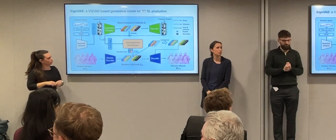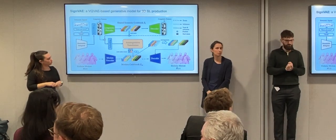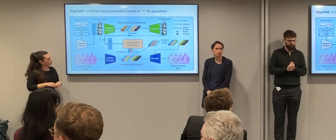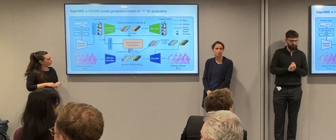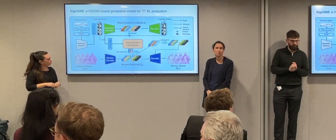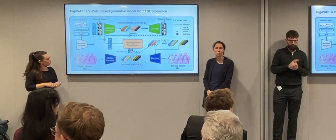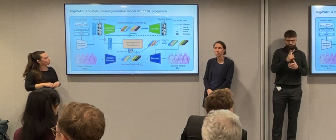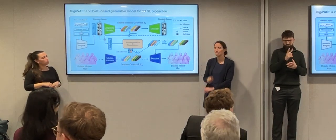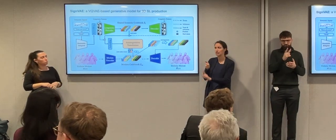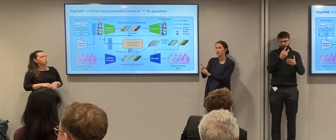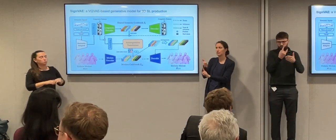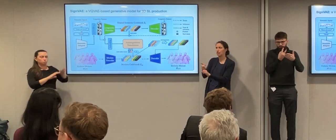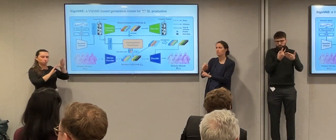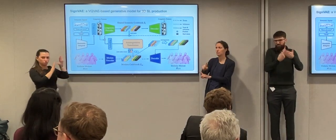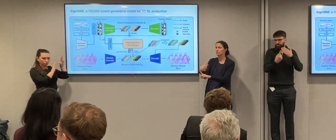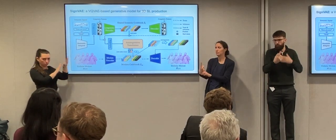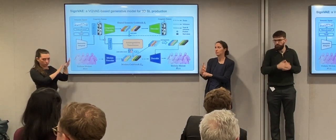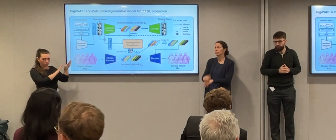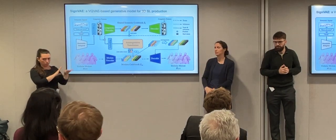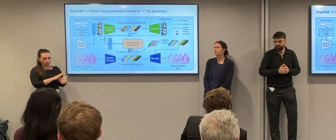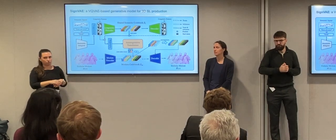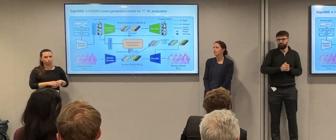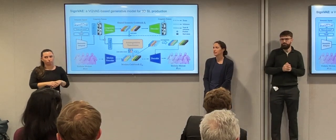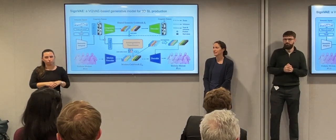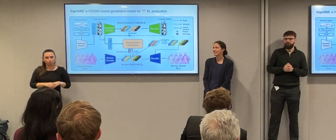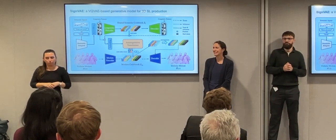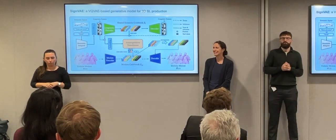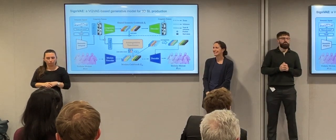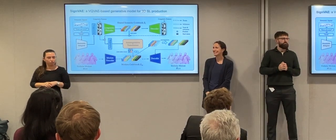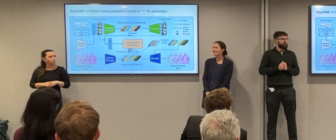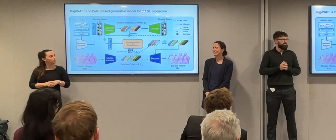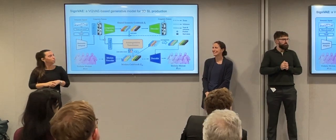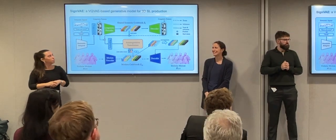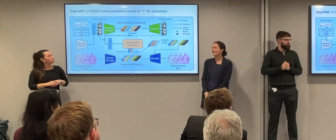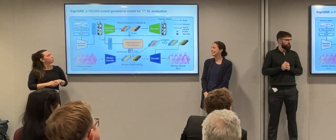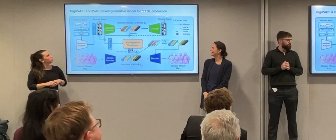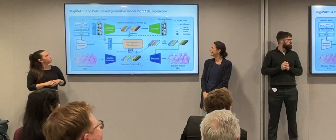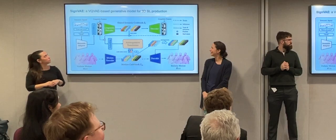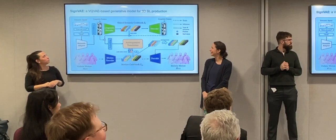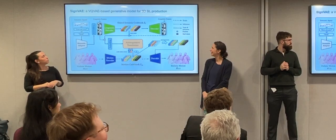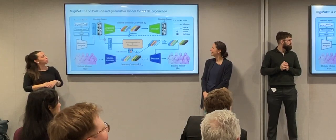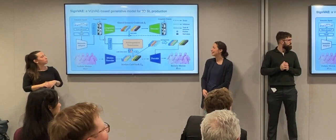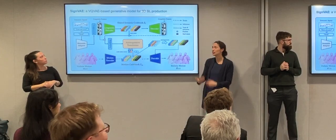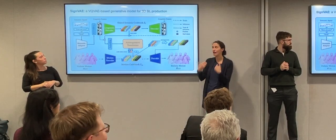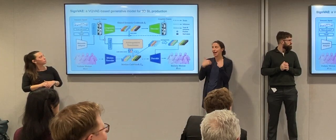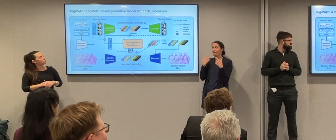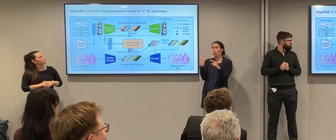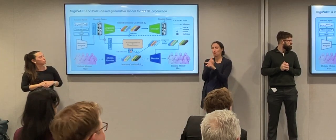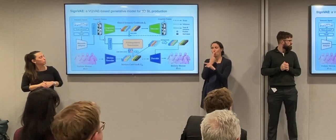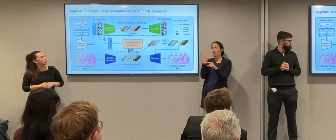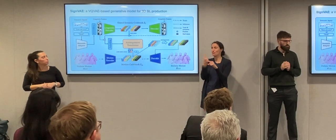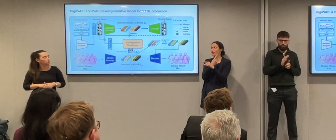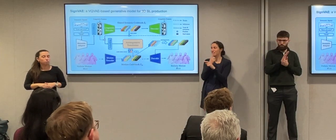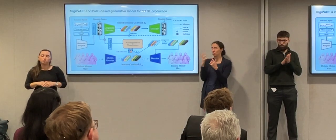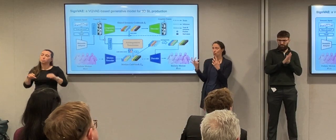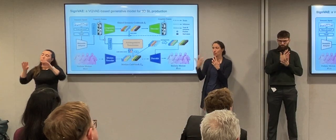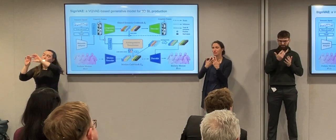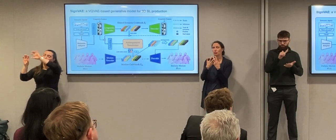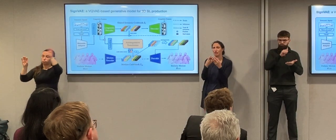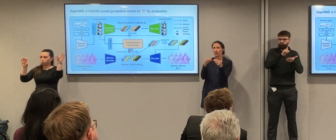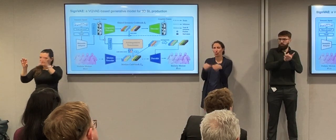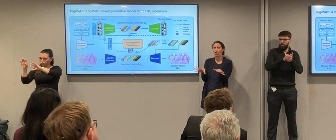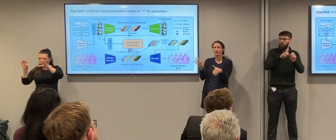on its own. Okay. So we have the appropriate corresponding loss functions